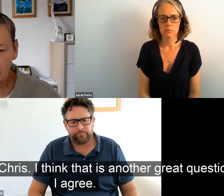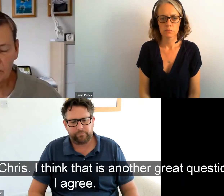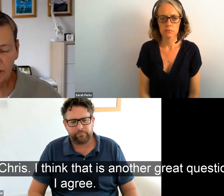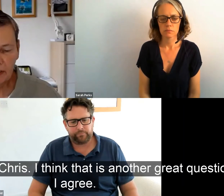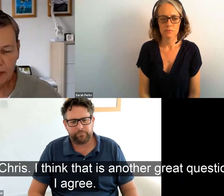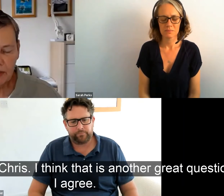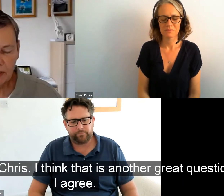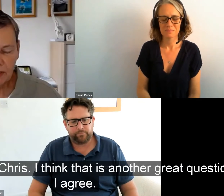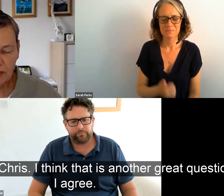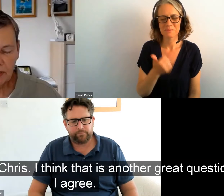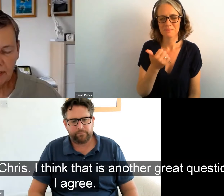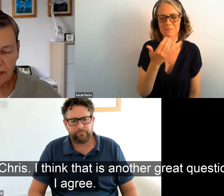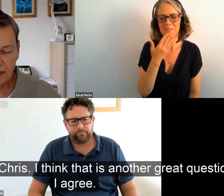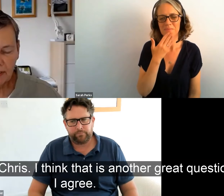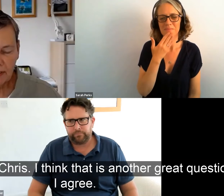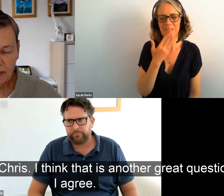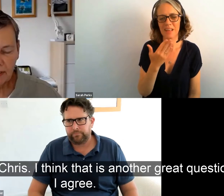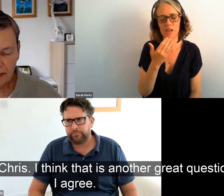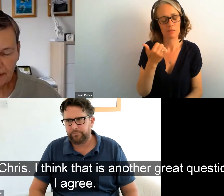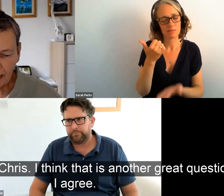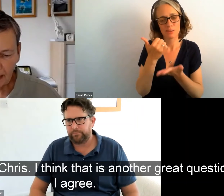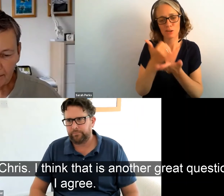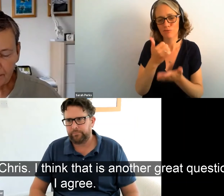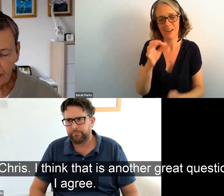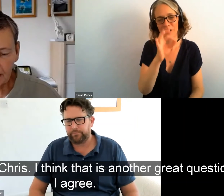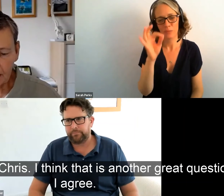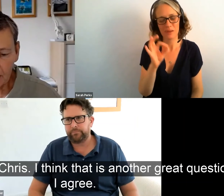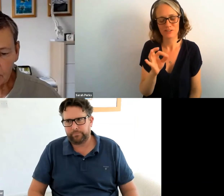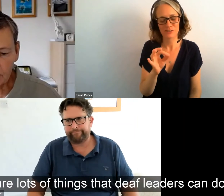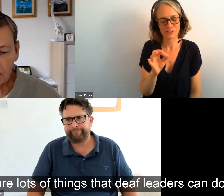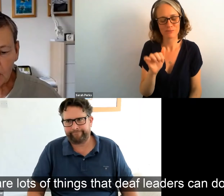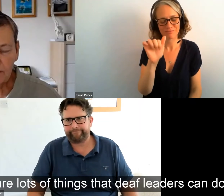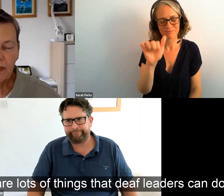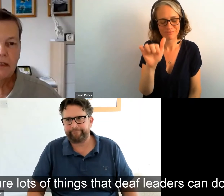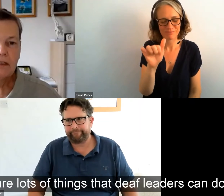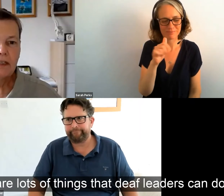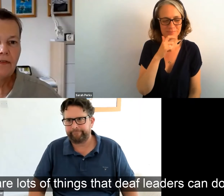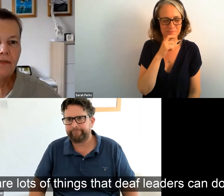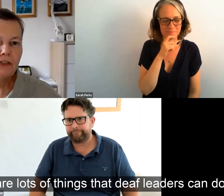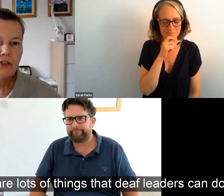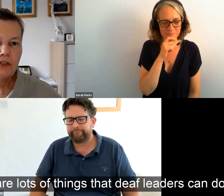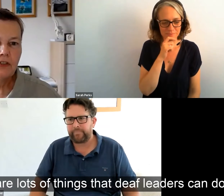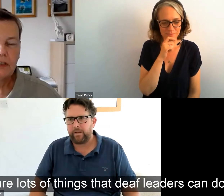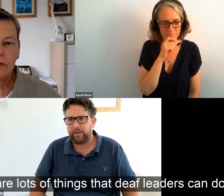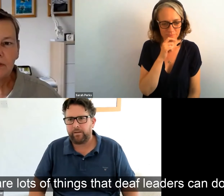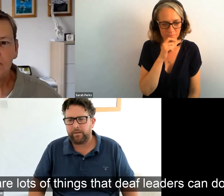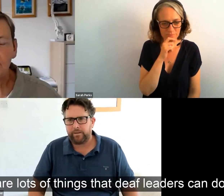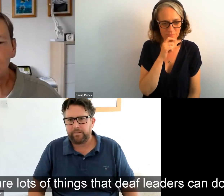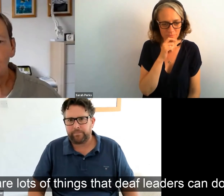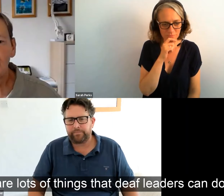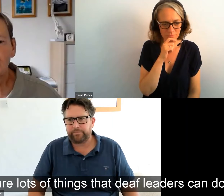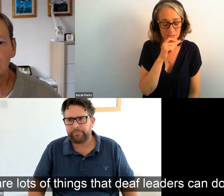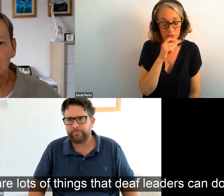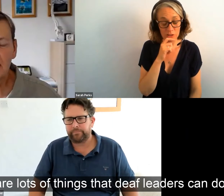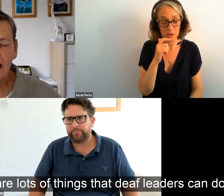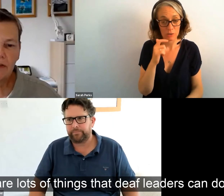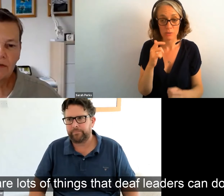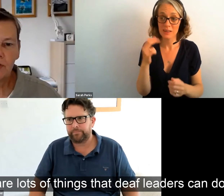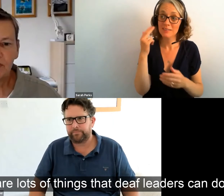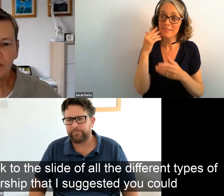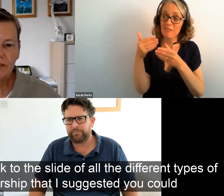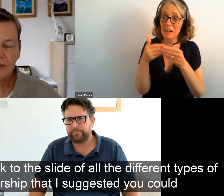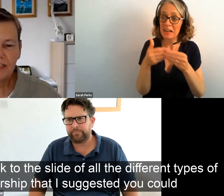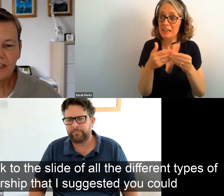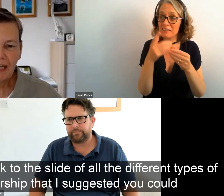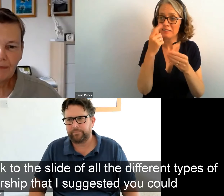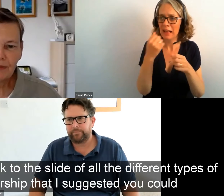Yes, thank you, Chris. I think that is another great question. I agree. So there's lots of things that deaf leaders can do. If